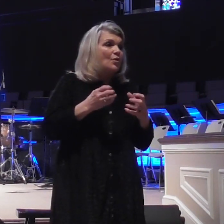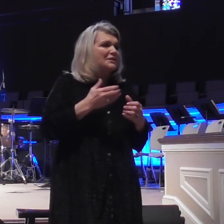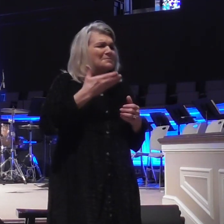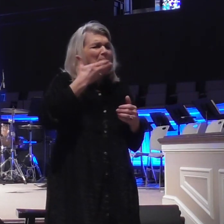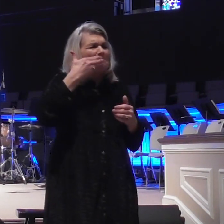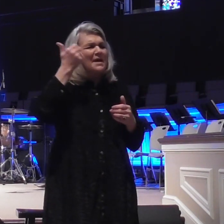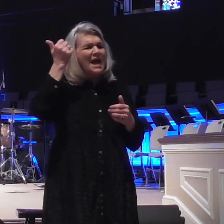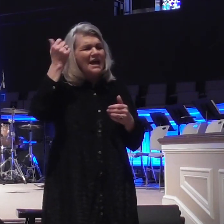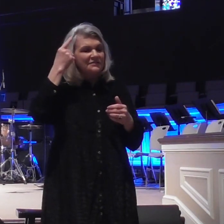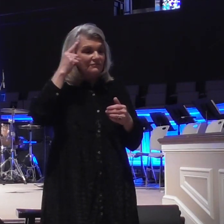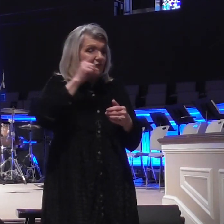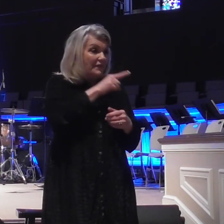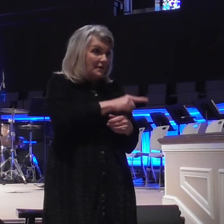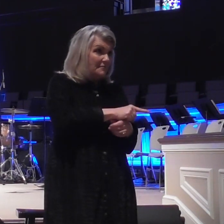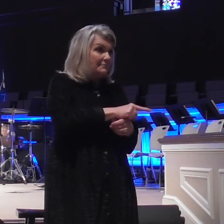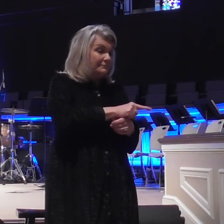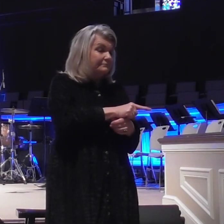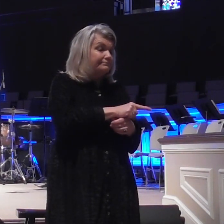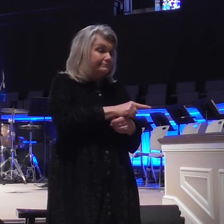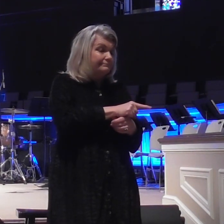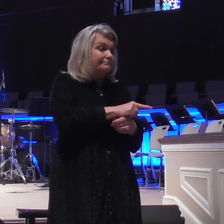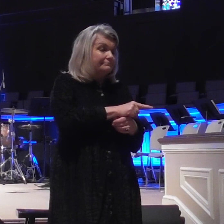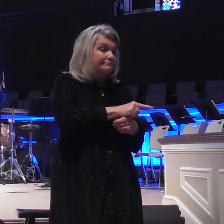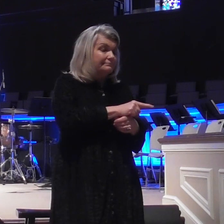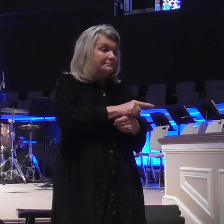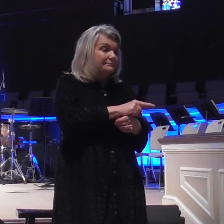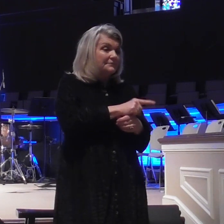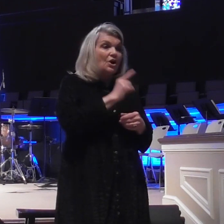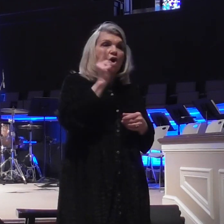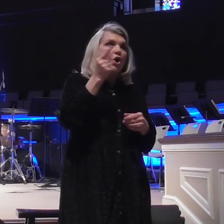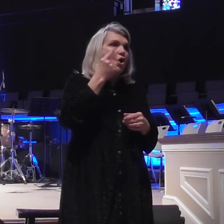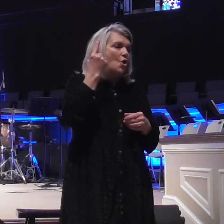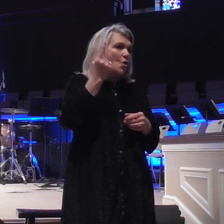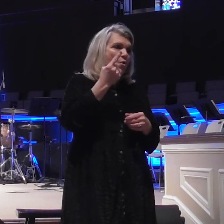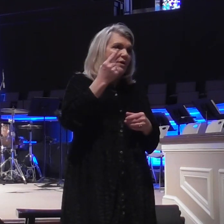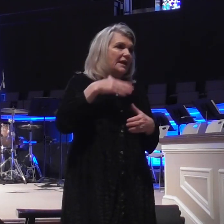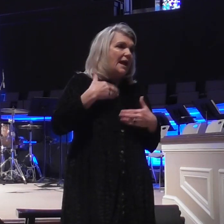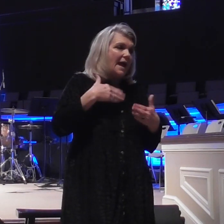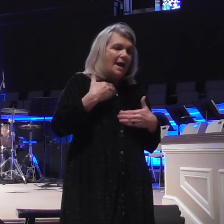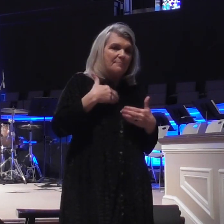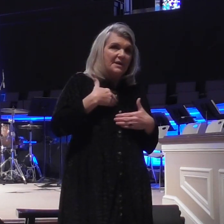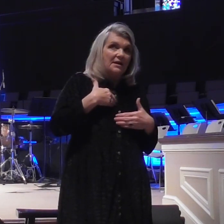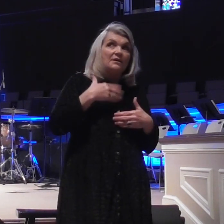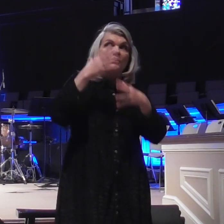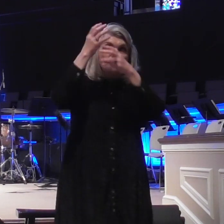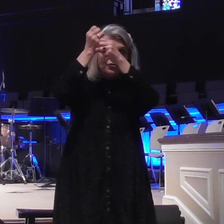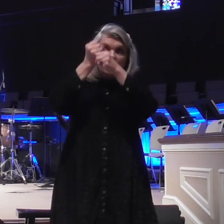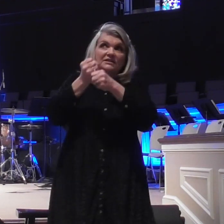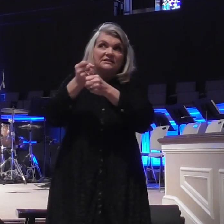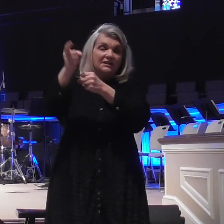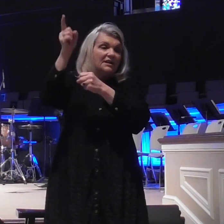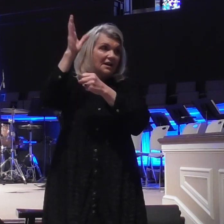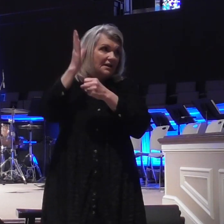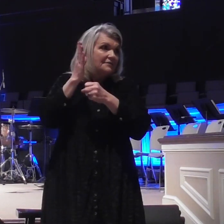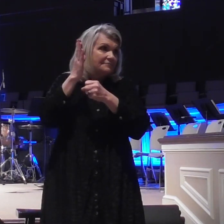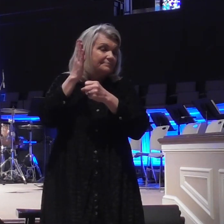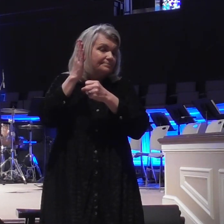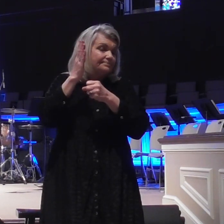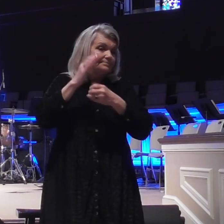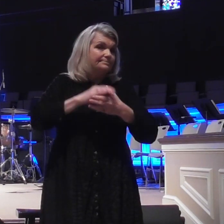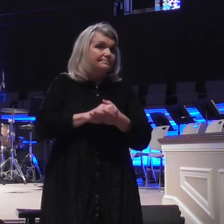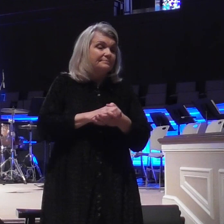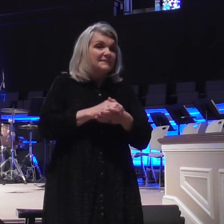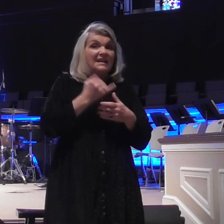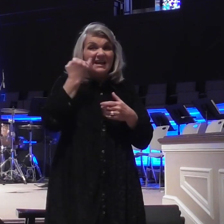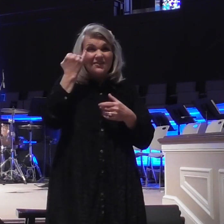can always and only truly completely happen through trusting Jesus as your Lord. So I don't know what your sexual brokenness